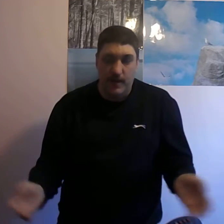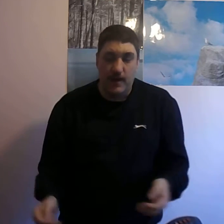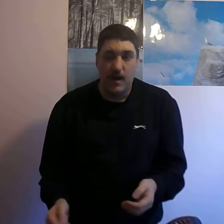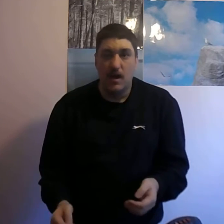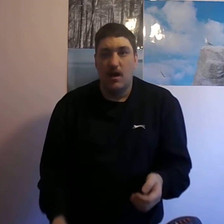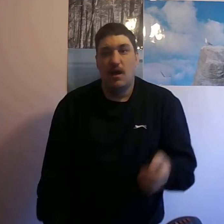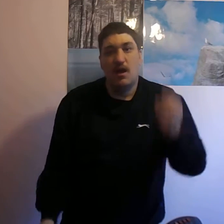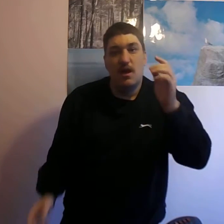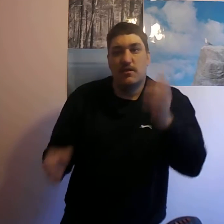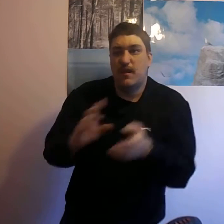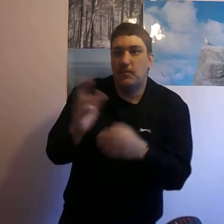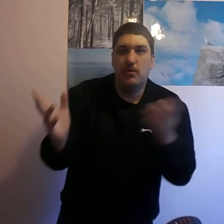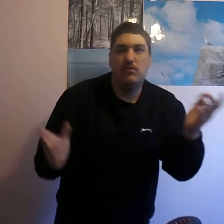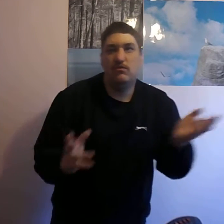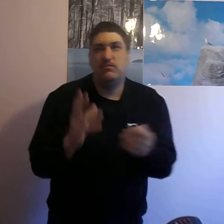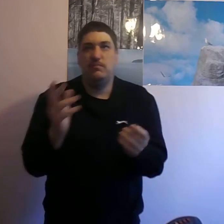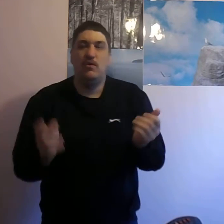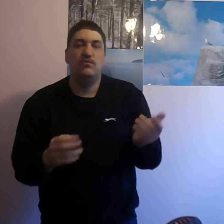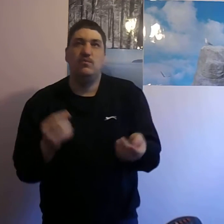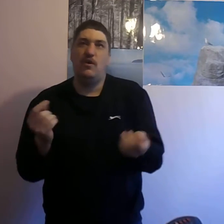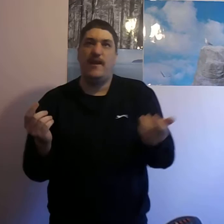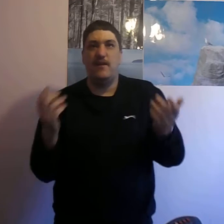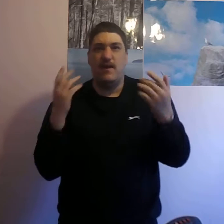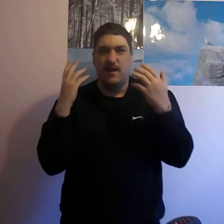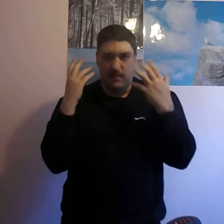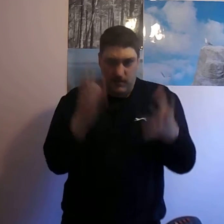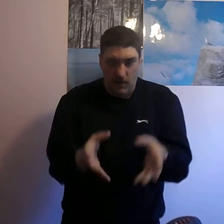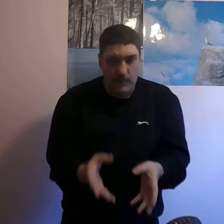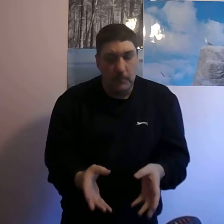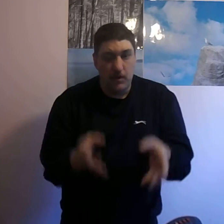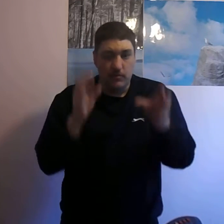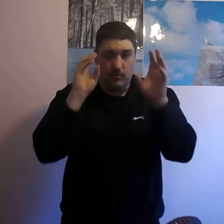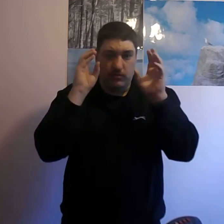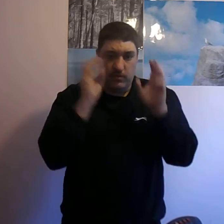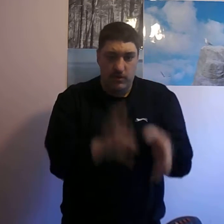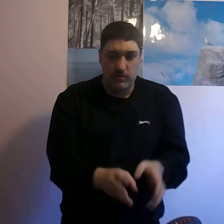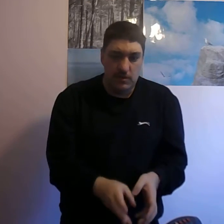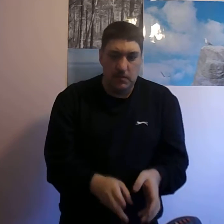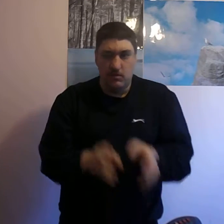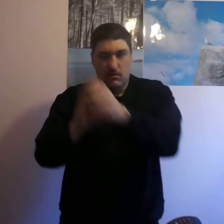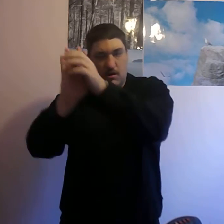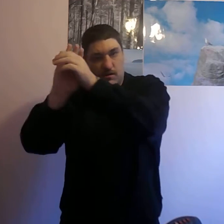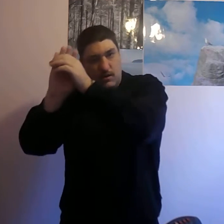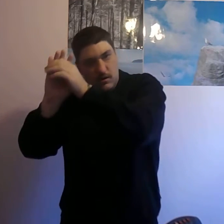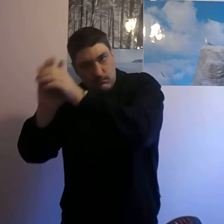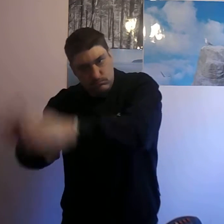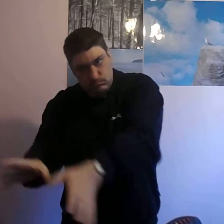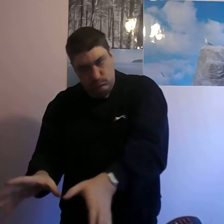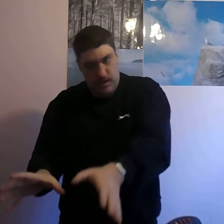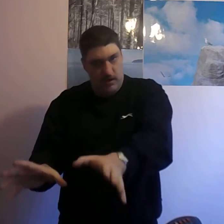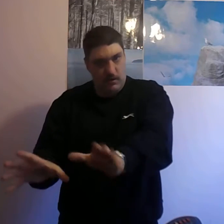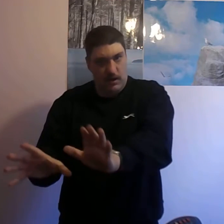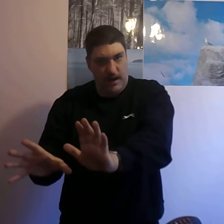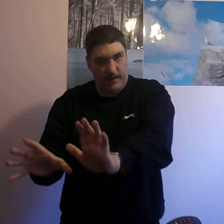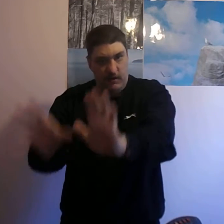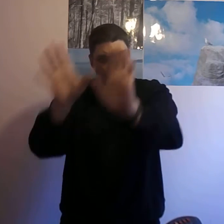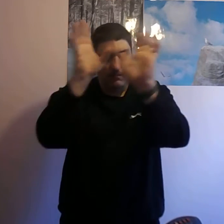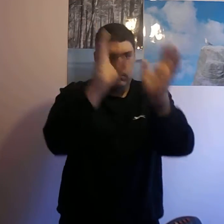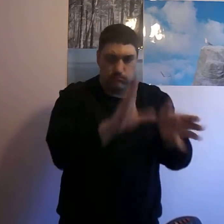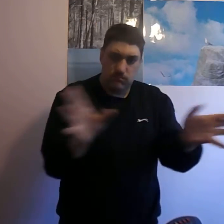it. So that's Portal 1 anyway, is solving puzzles, using the portal gun, you know, GLaDOS, that